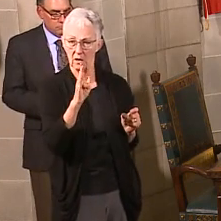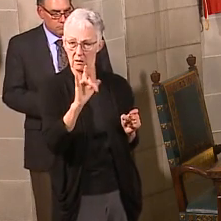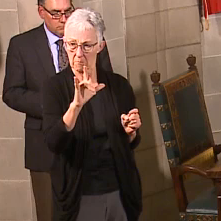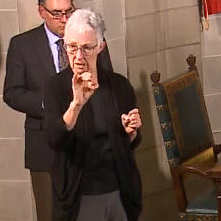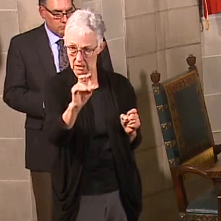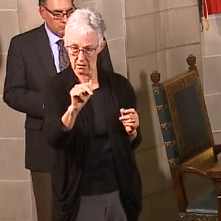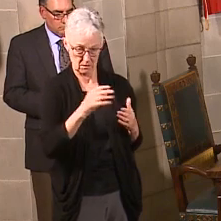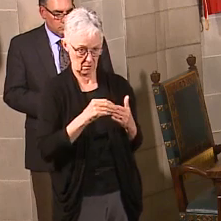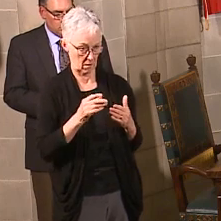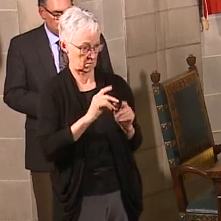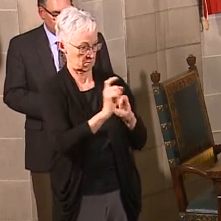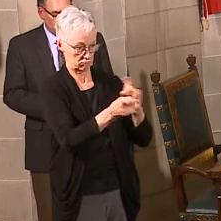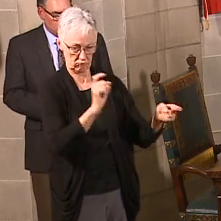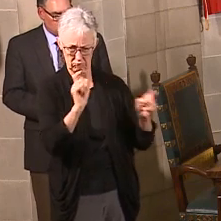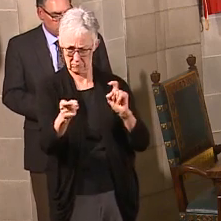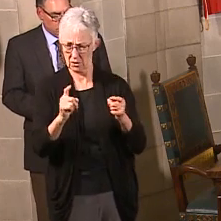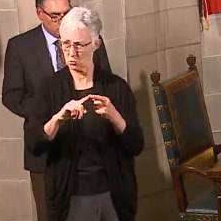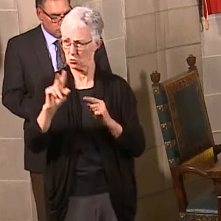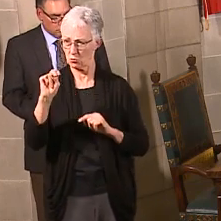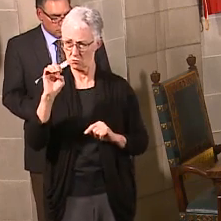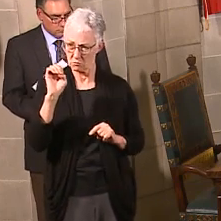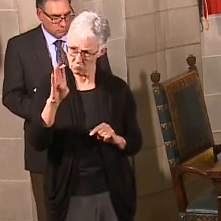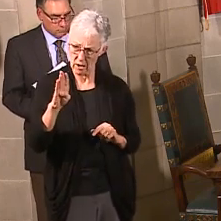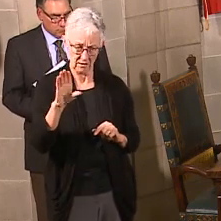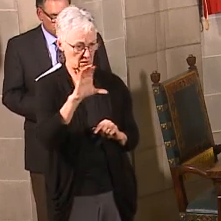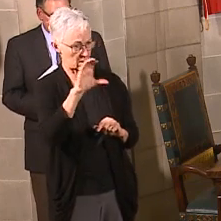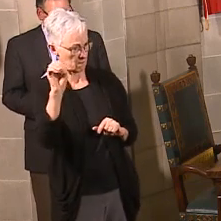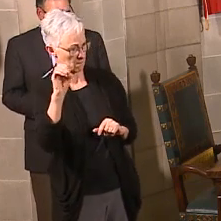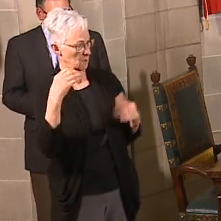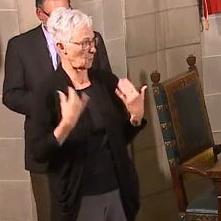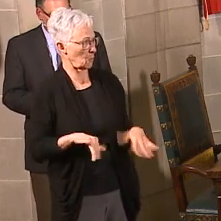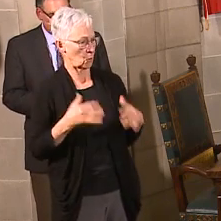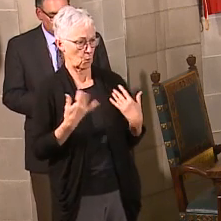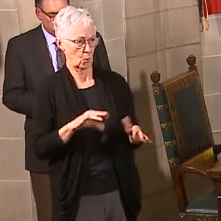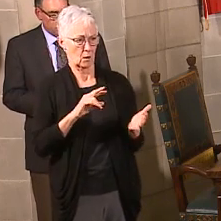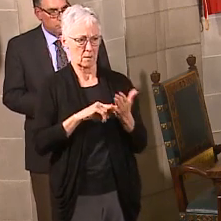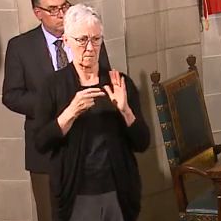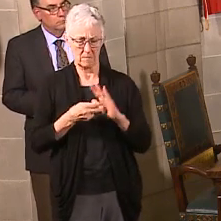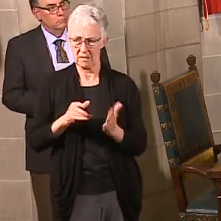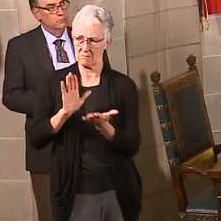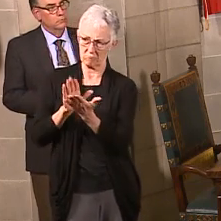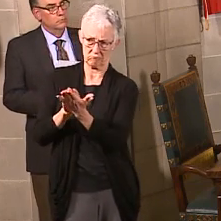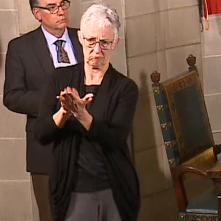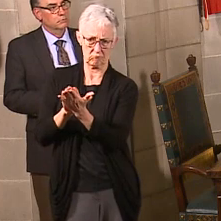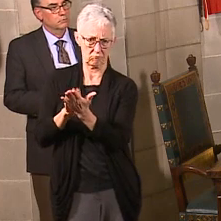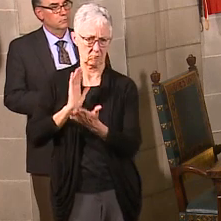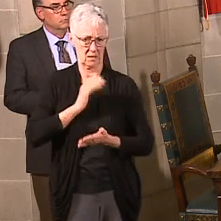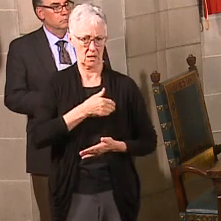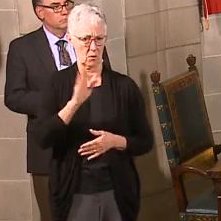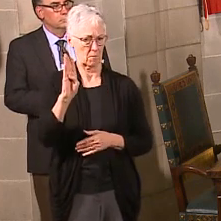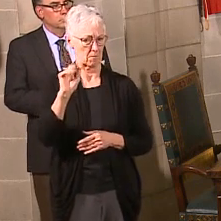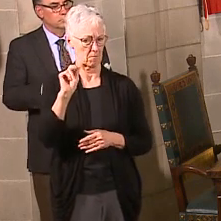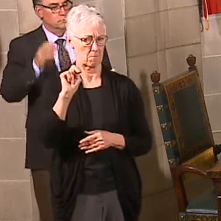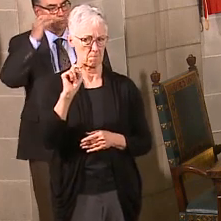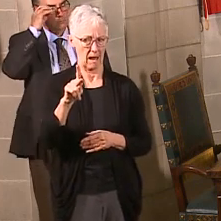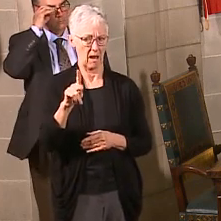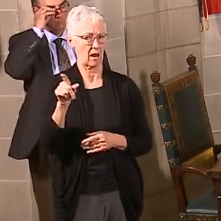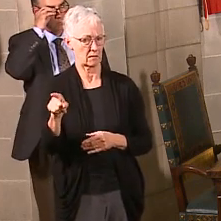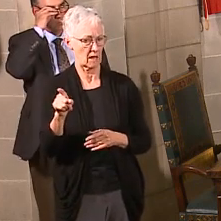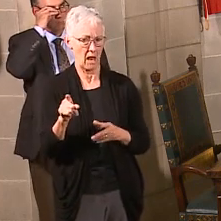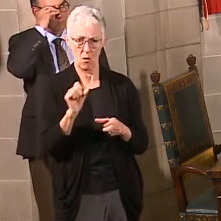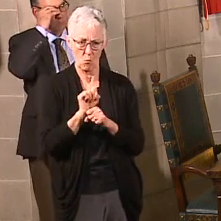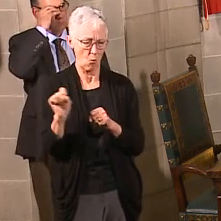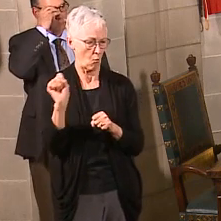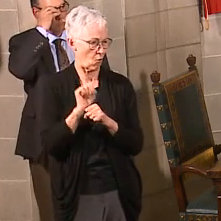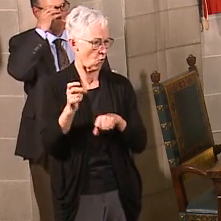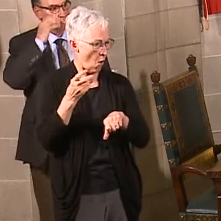Nebraska companies. And again, that is a credit to our community bankers who have worked so hard with our small businesses to be able to manage the process